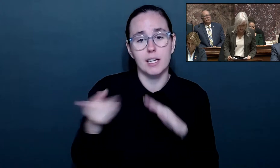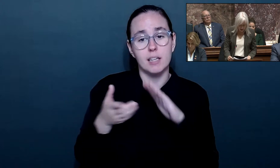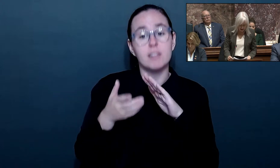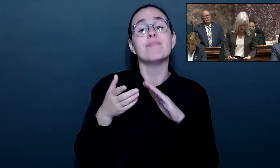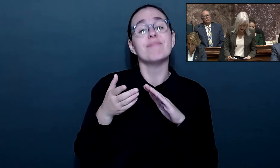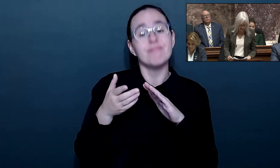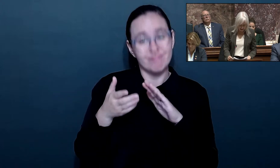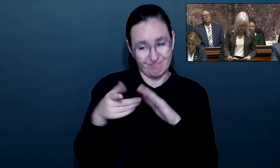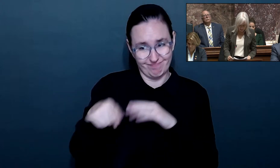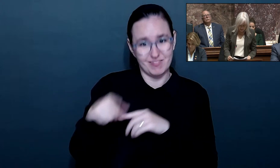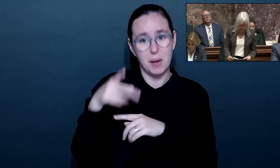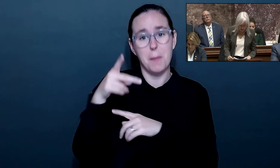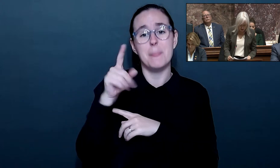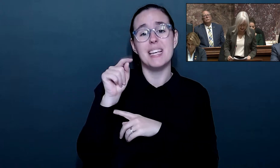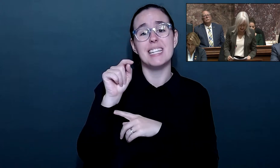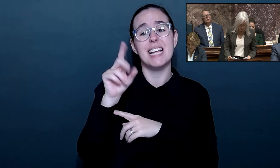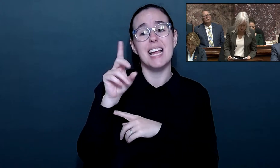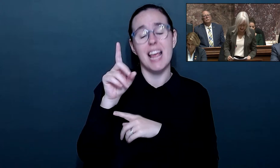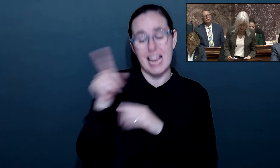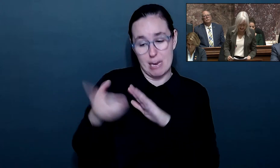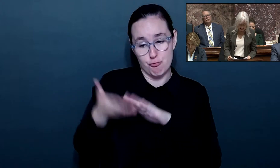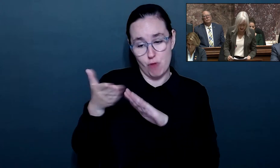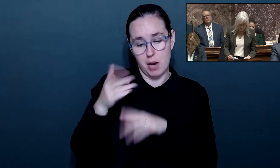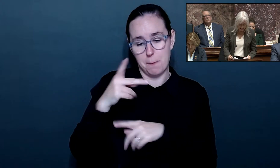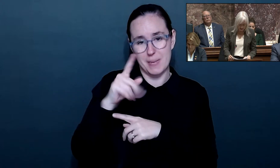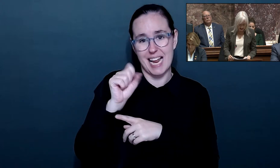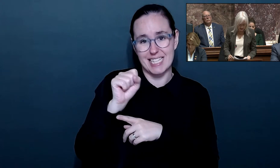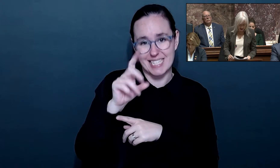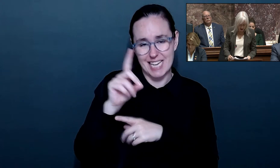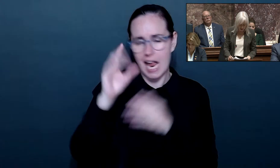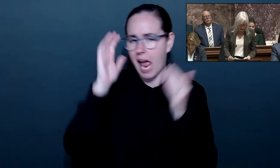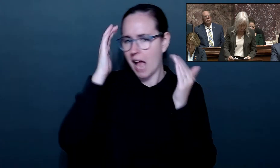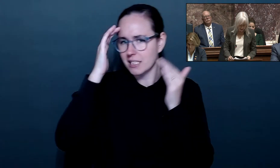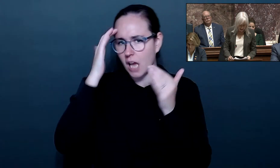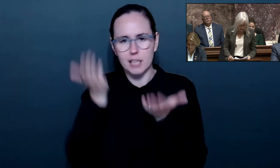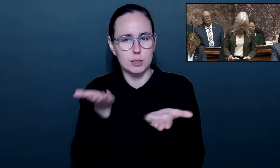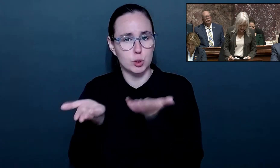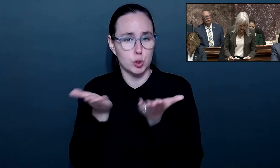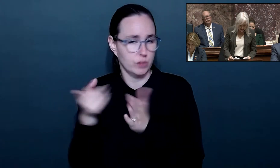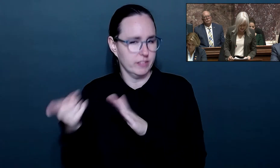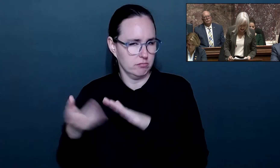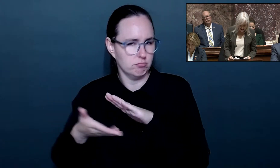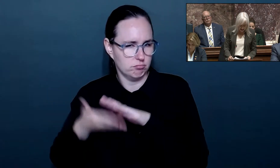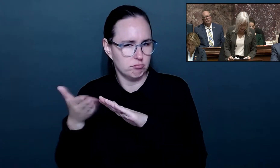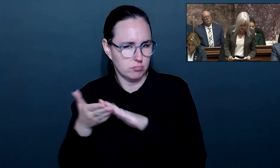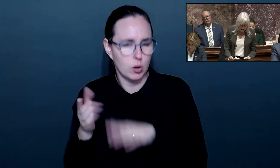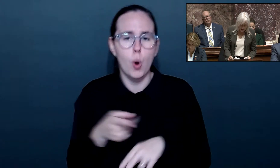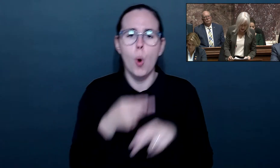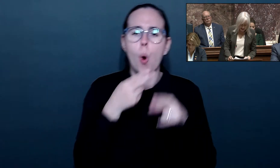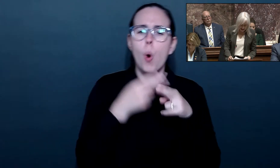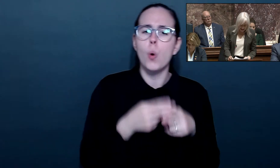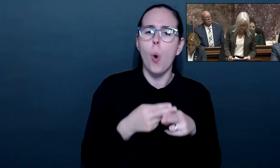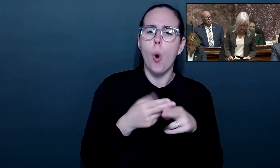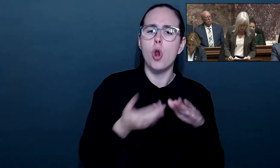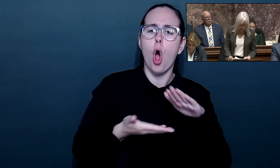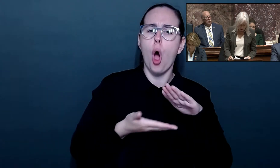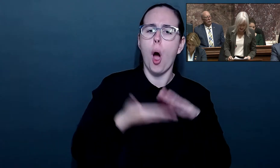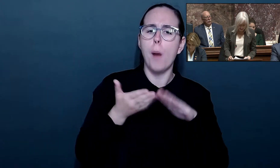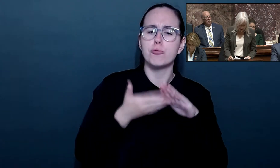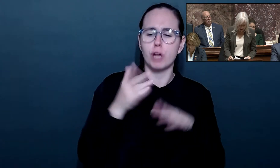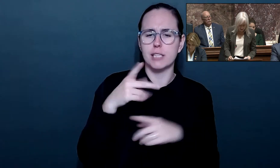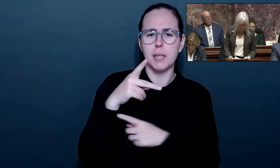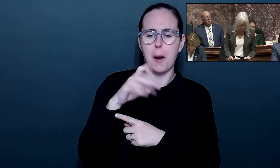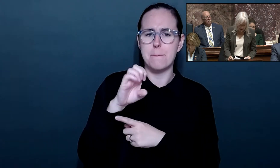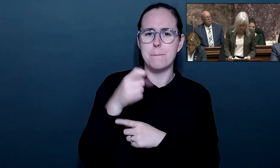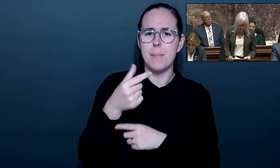first responders dealing with PTSD and other mental health issues. The event uses skydiving, which serves